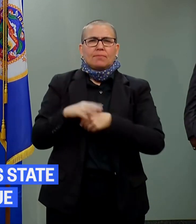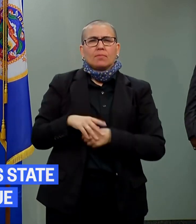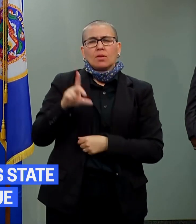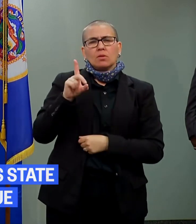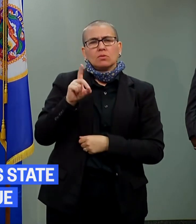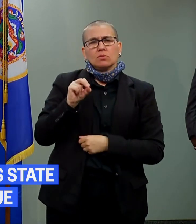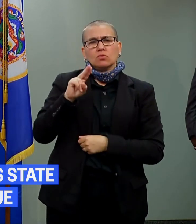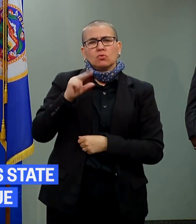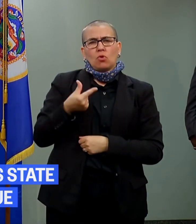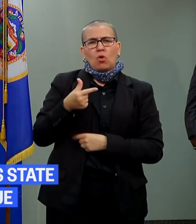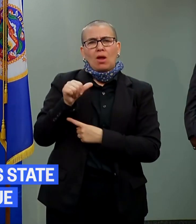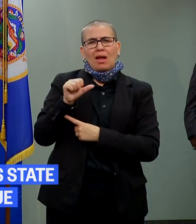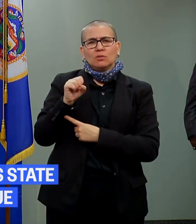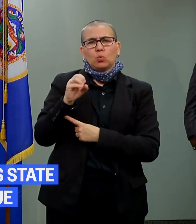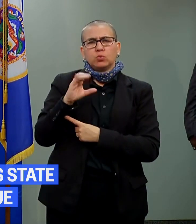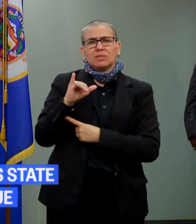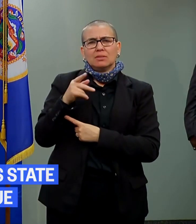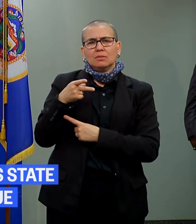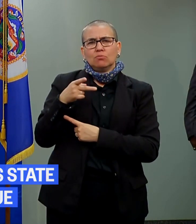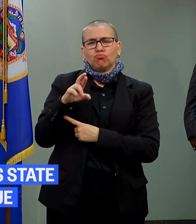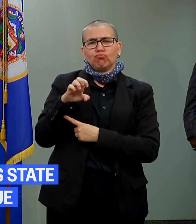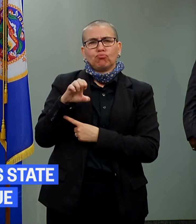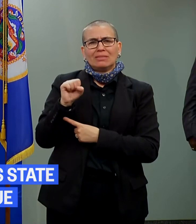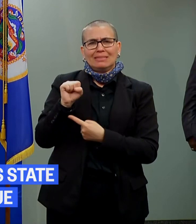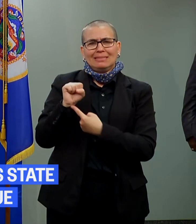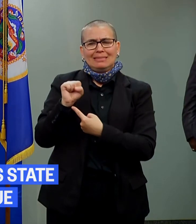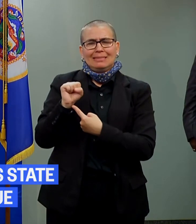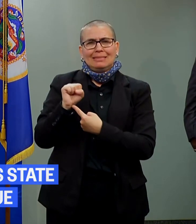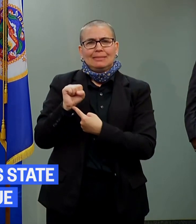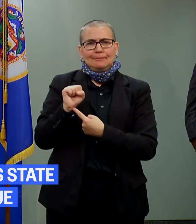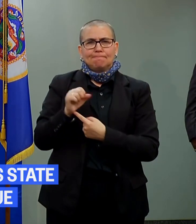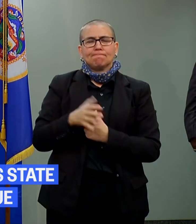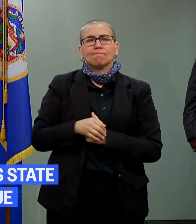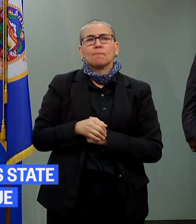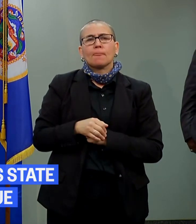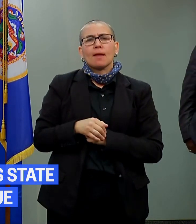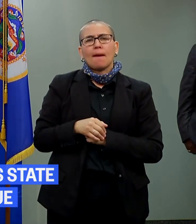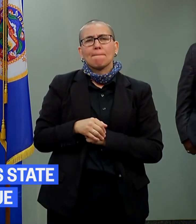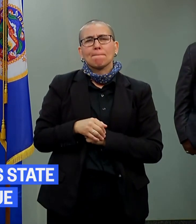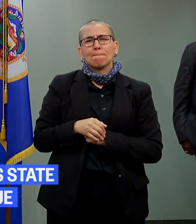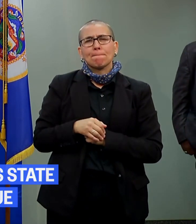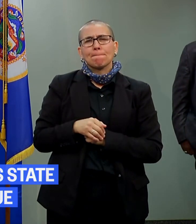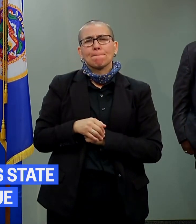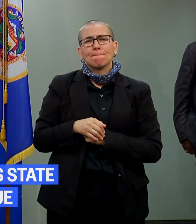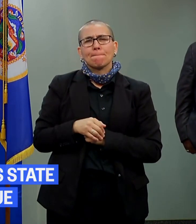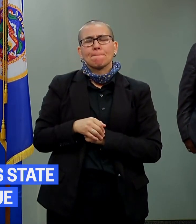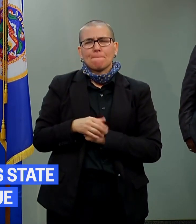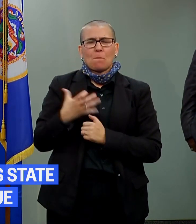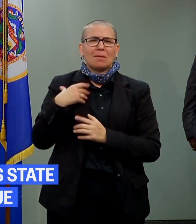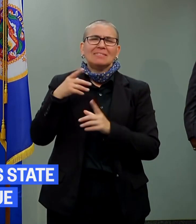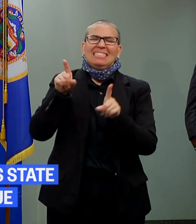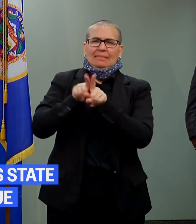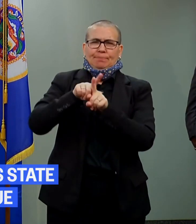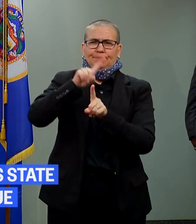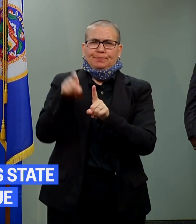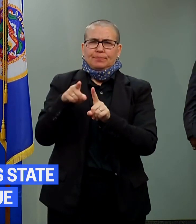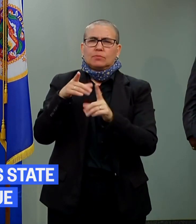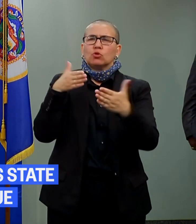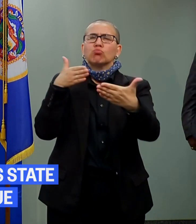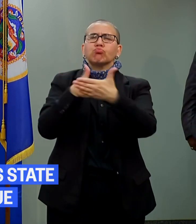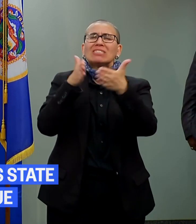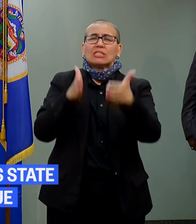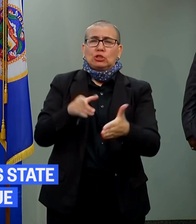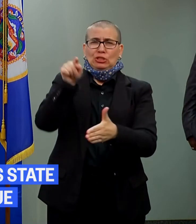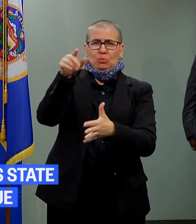Associated Press. He specifically asks that the same question about a special prosecutor, but says that the Floyd